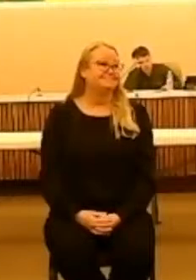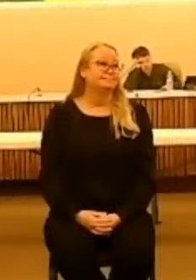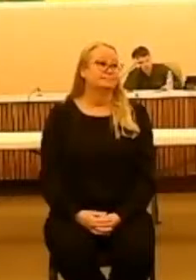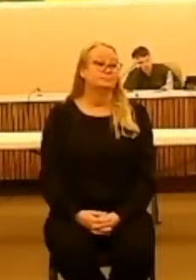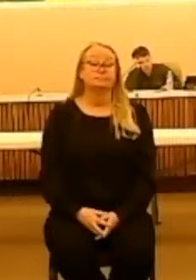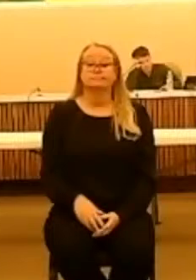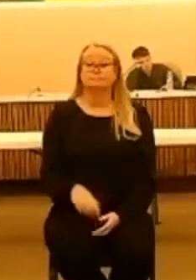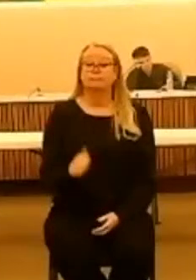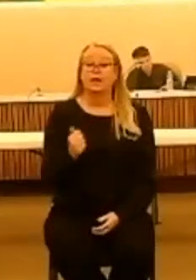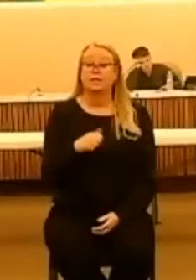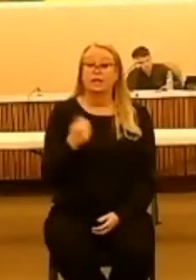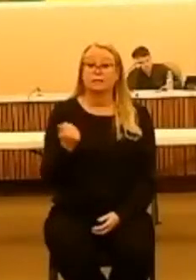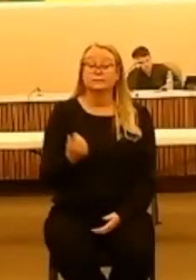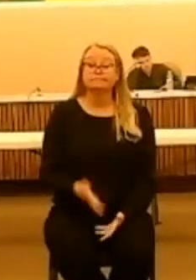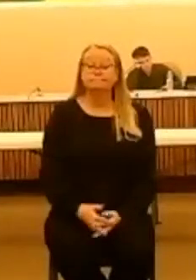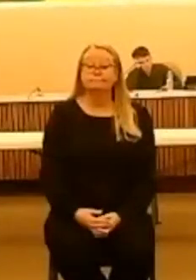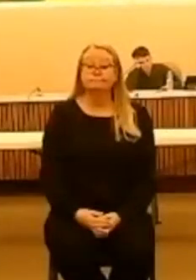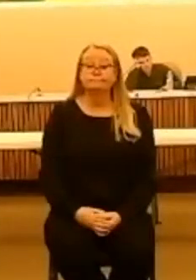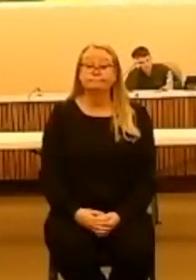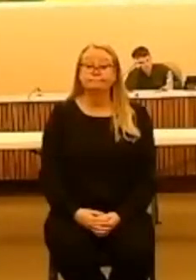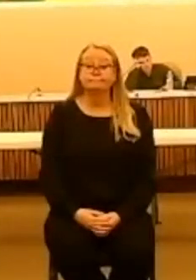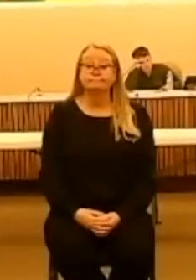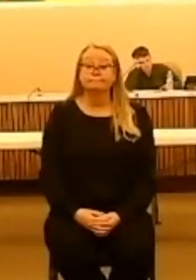Anything else?